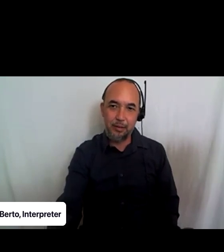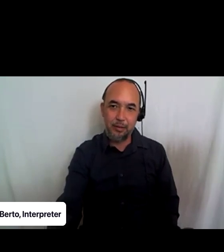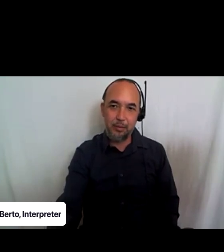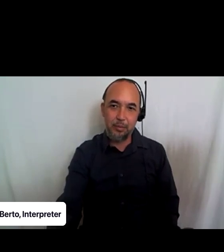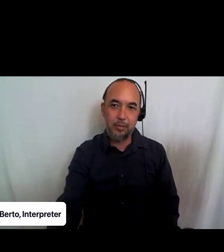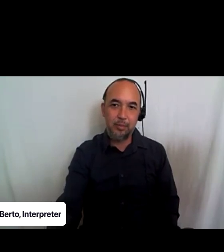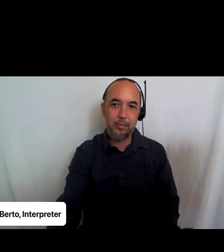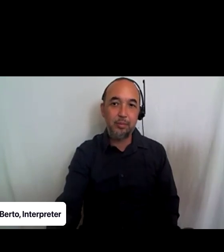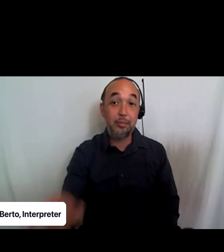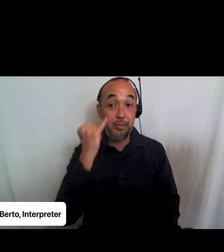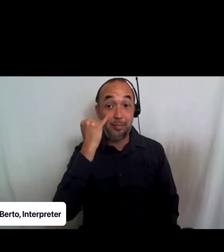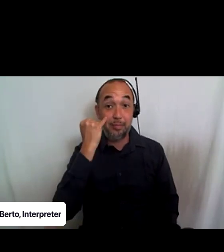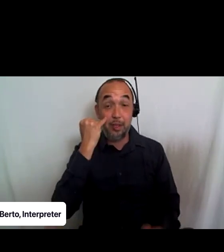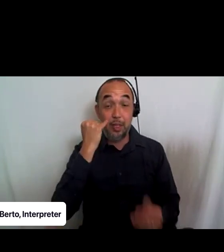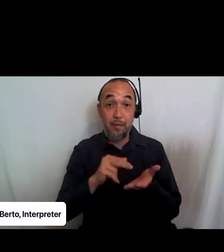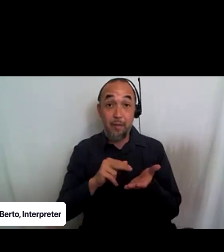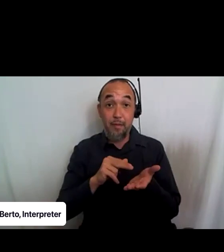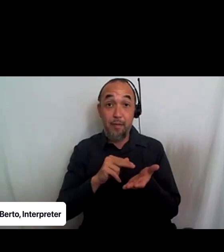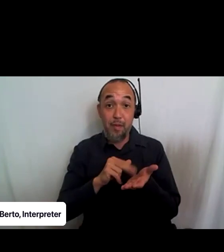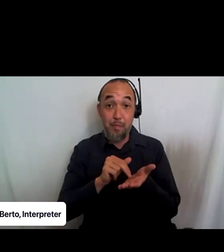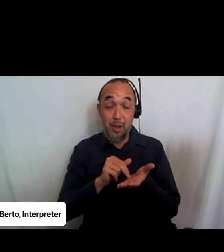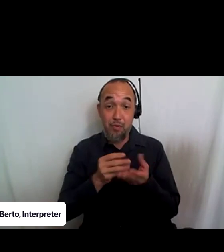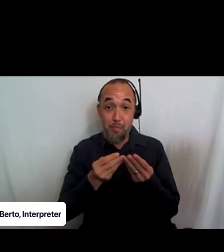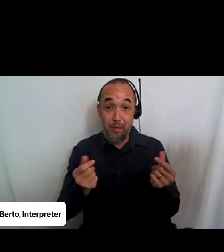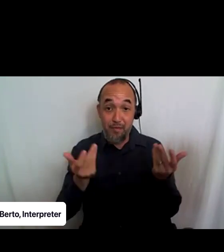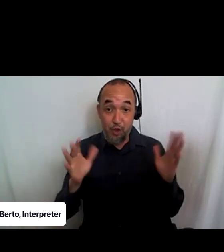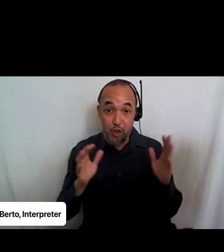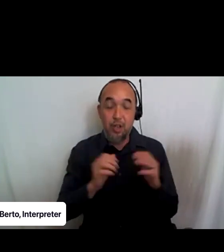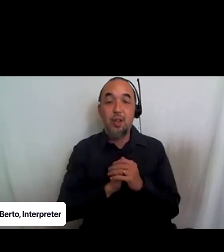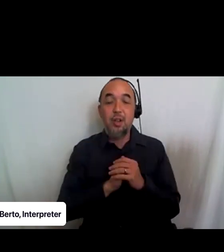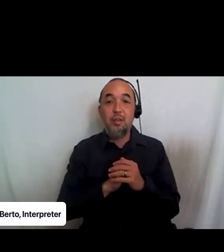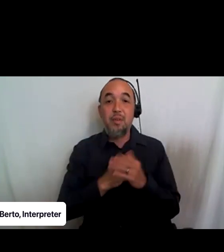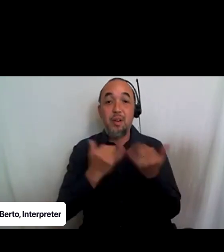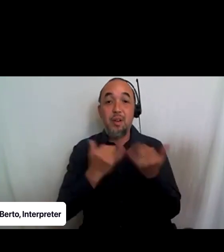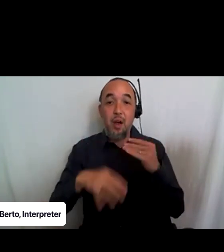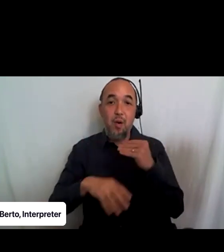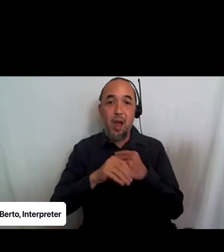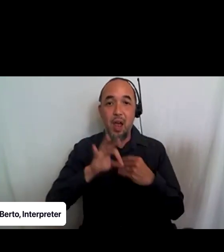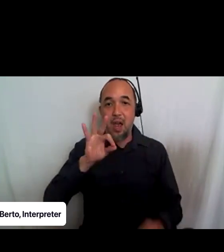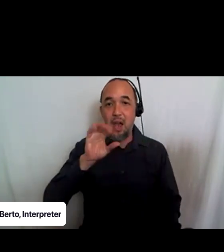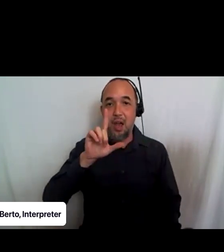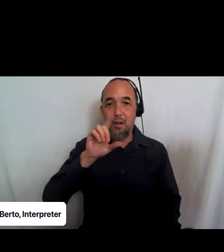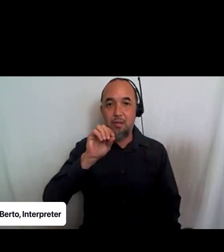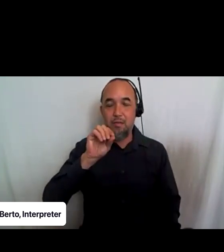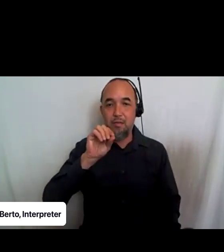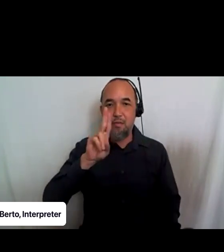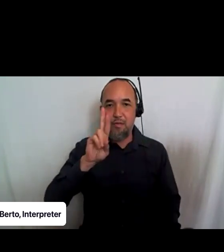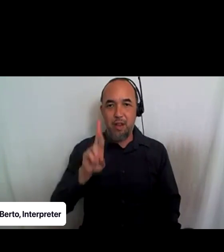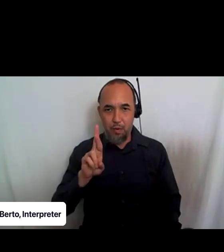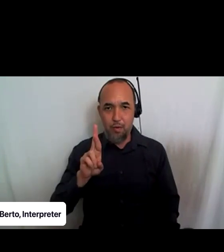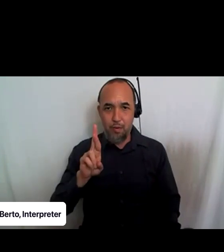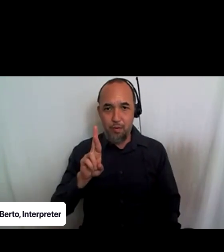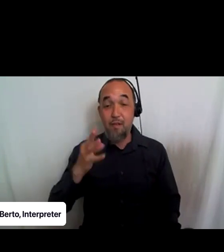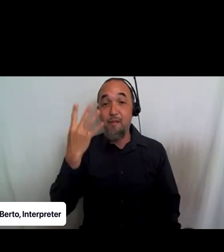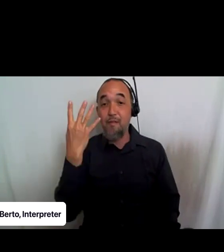right, and it's a bit brown, now it's time to add your flour. So what you're gonna want is four tablespoons of flour, if you can